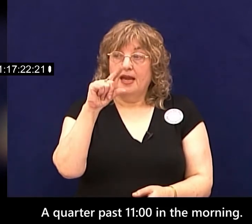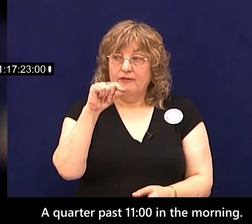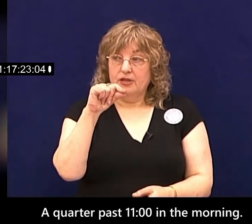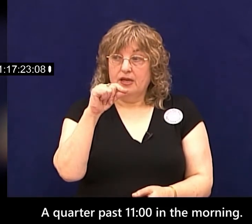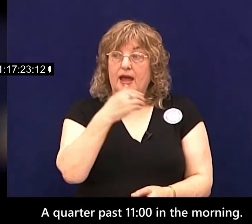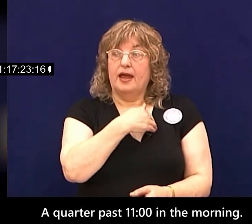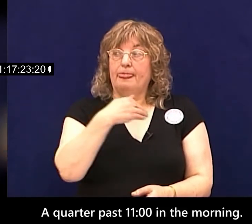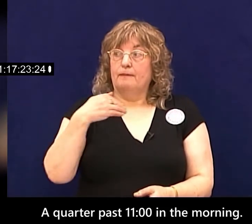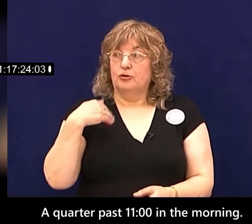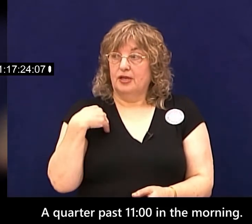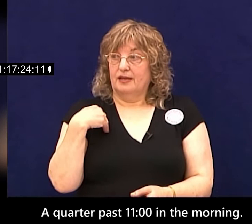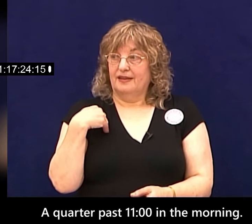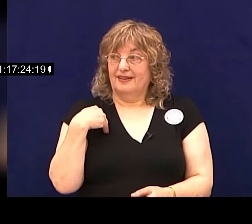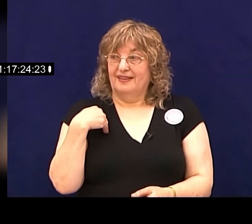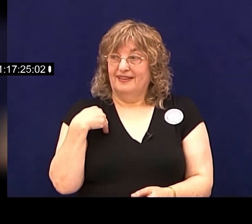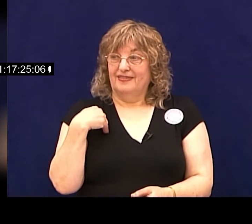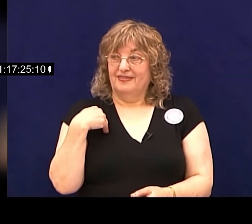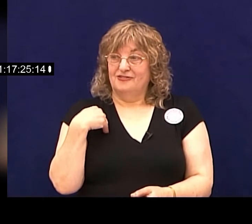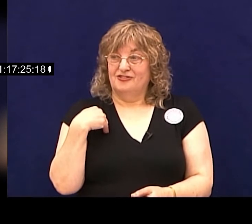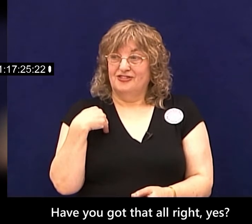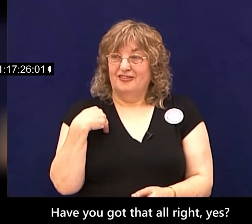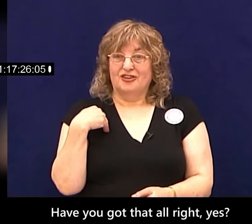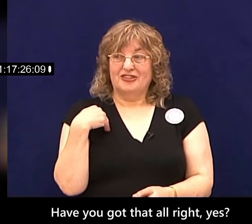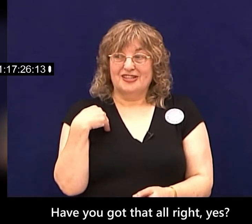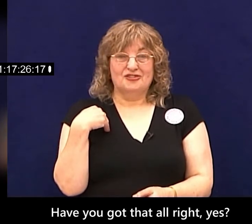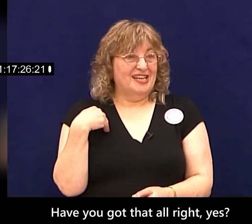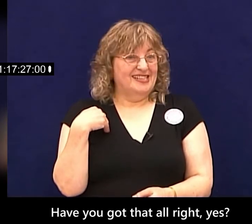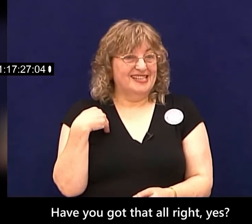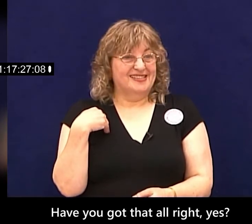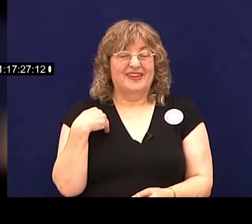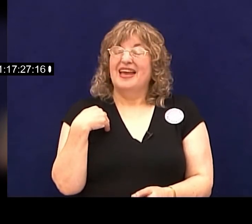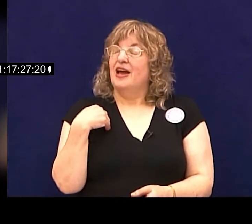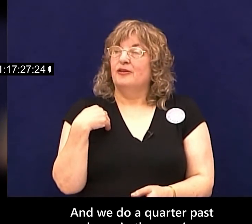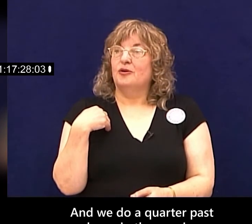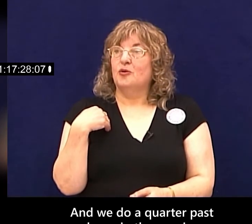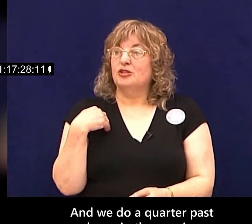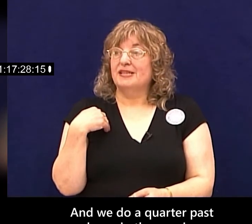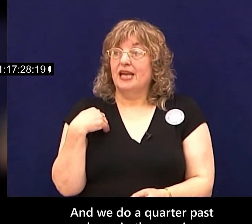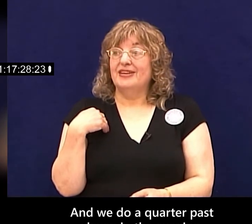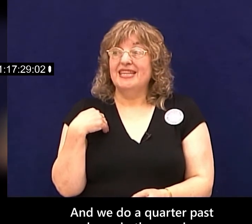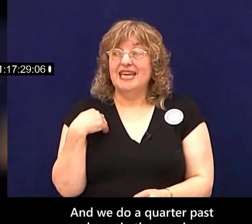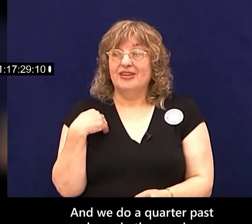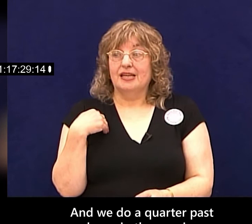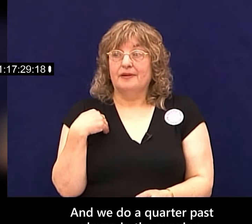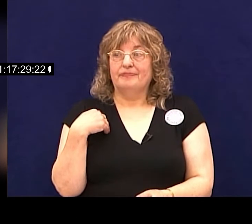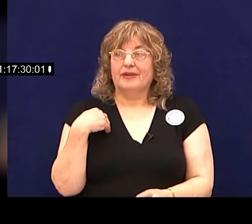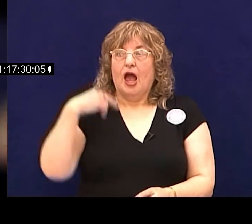11:15 in the morning. We got that all right? Yes? We do 11:15 in the evening.